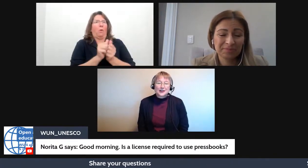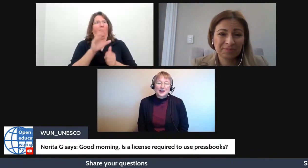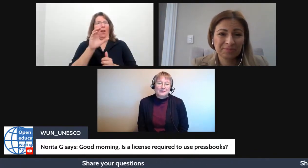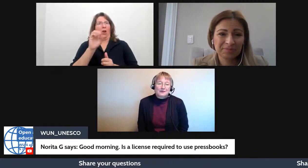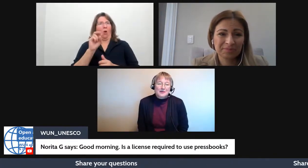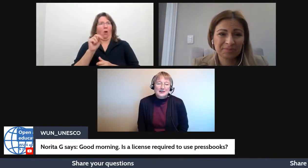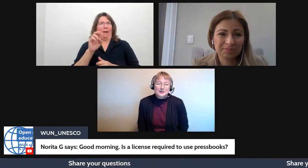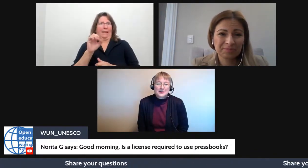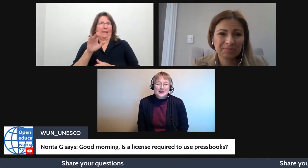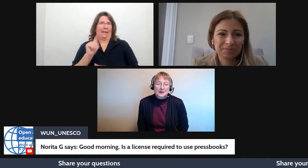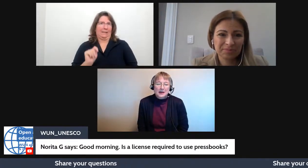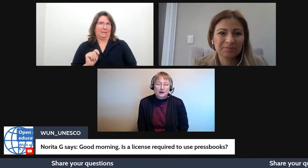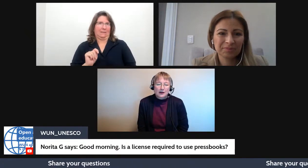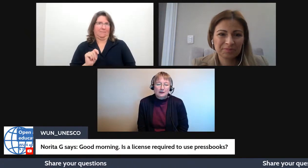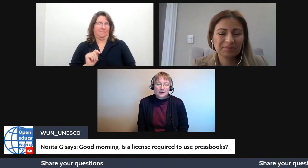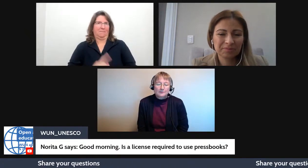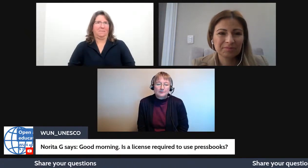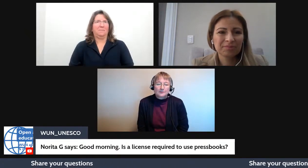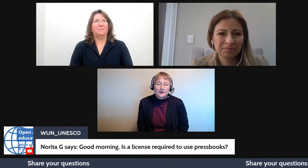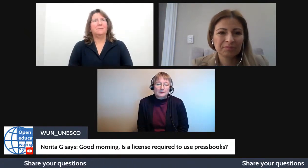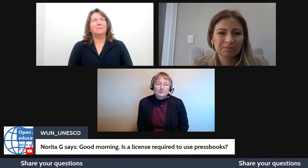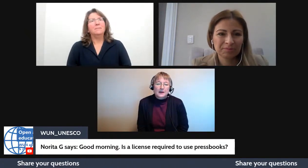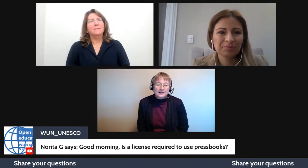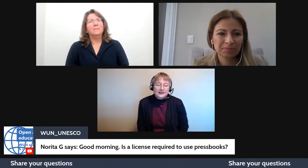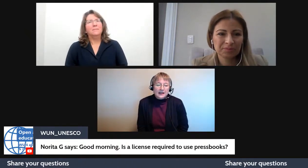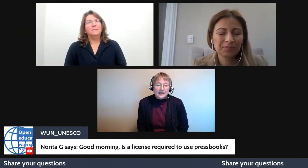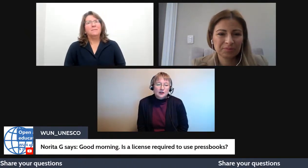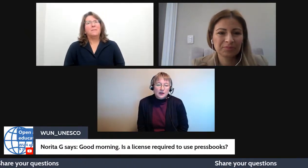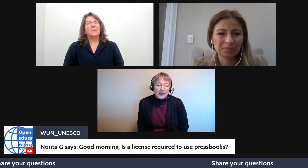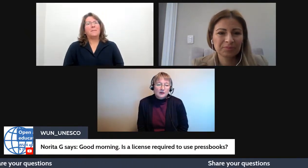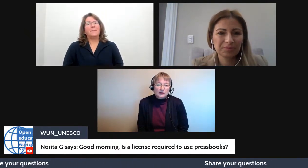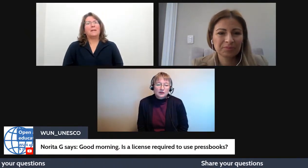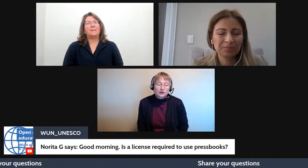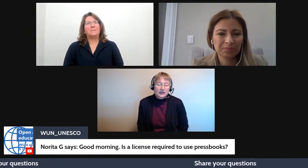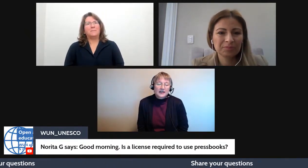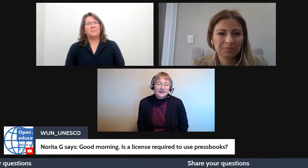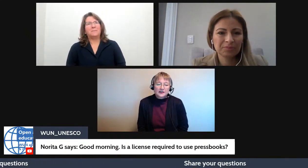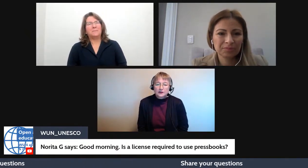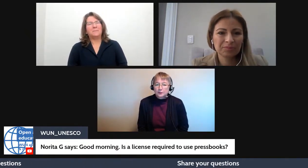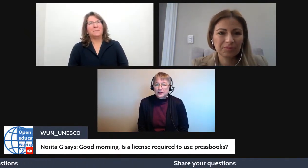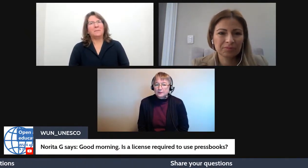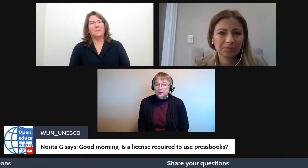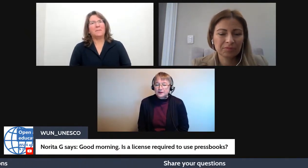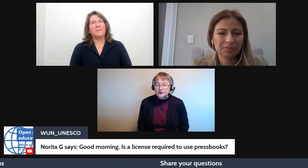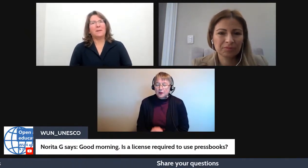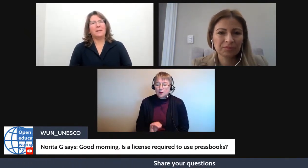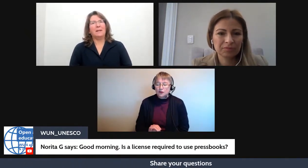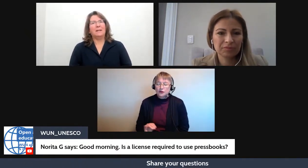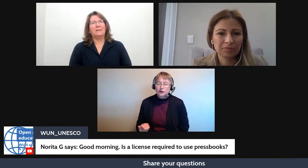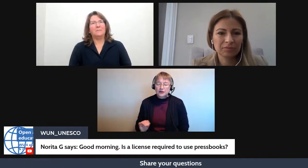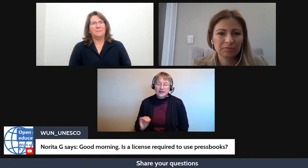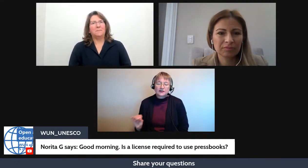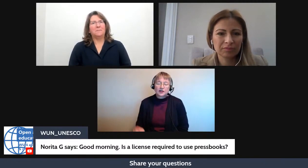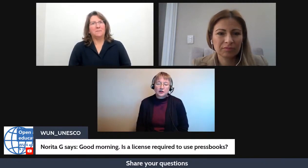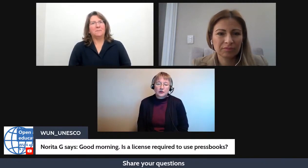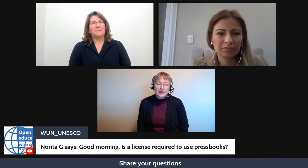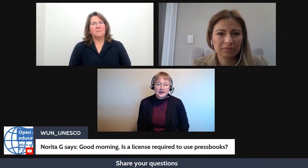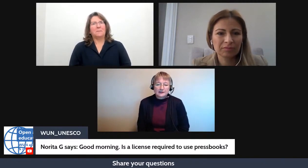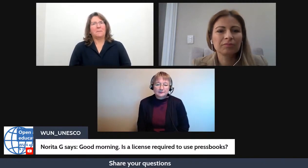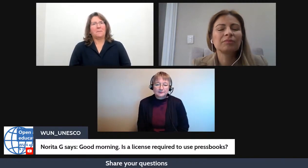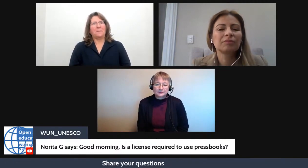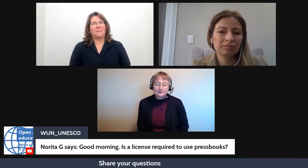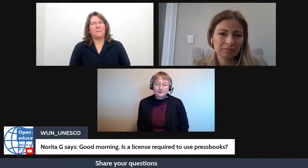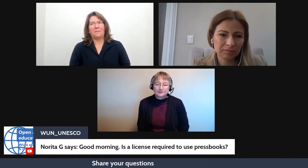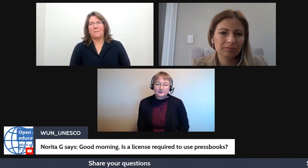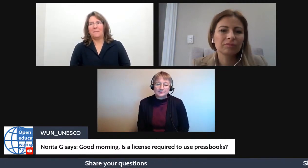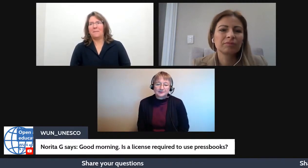because there's a lot of management in the background. But you can, once you're connected to a PressBooks owner, you can then start